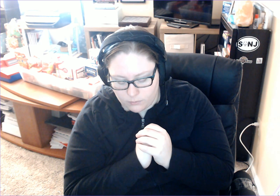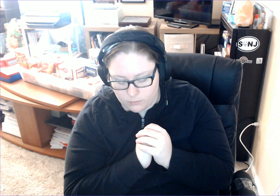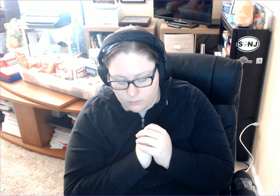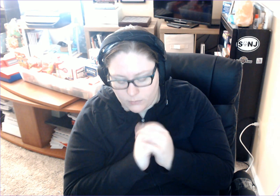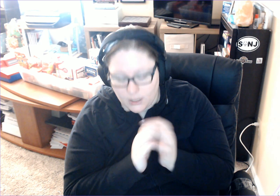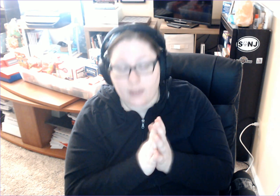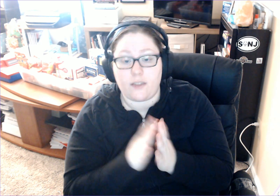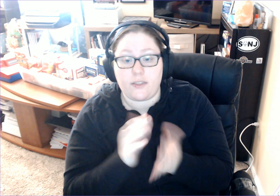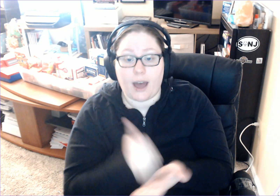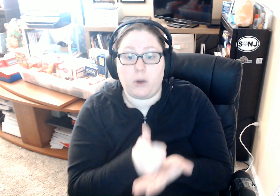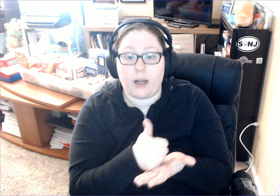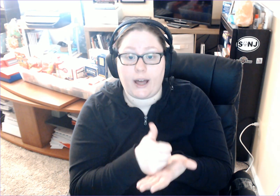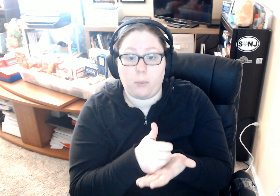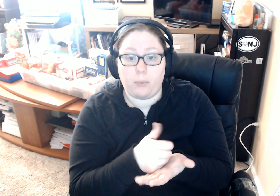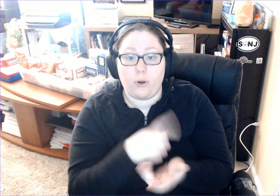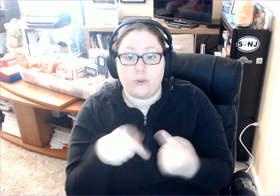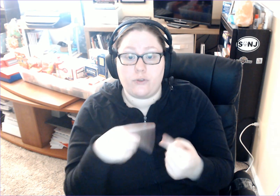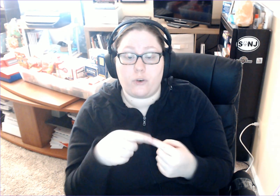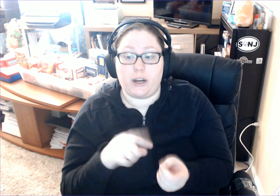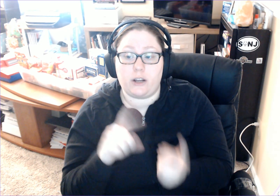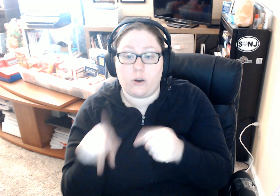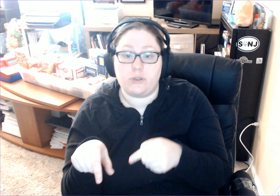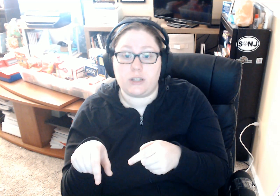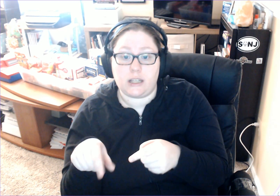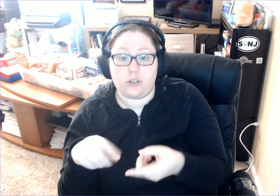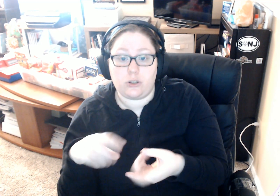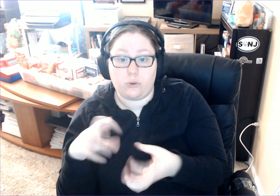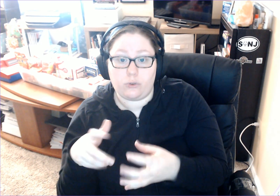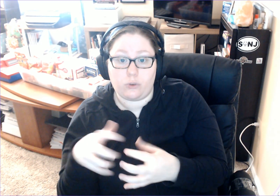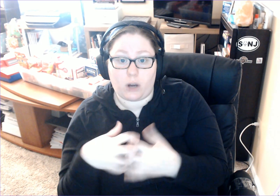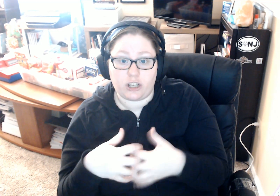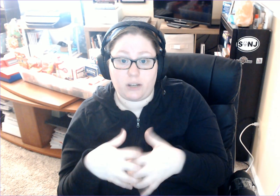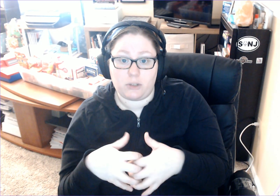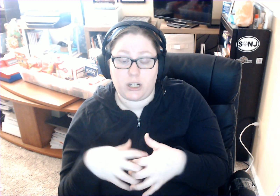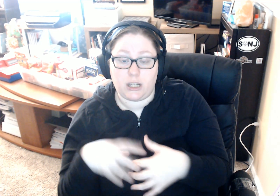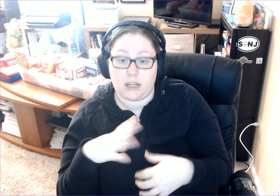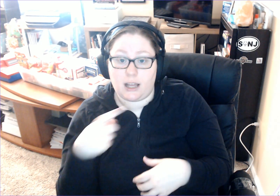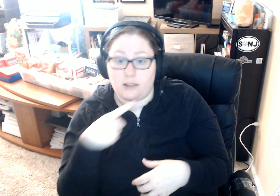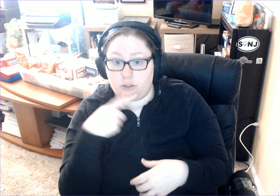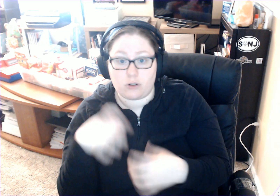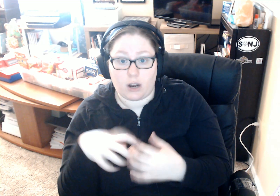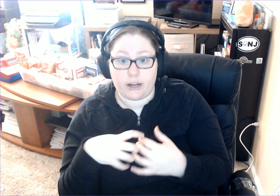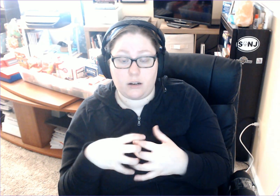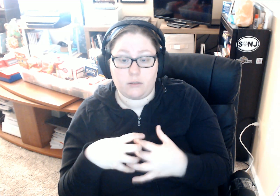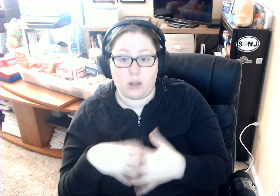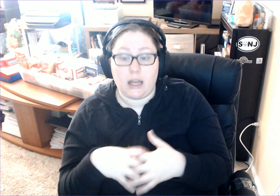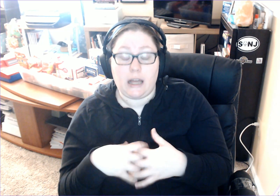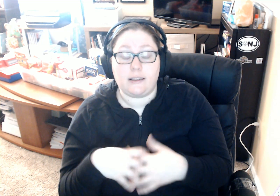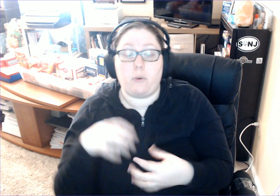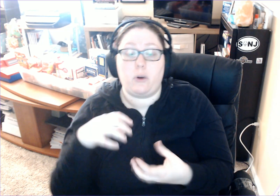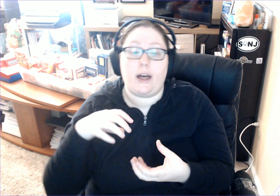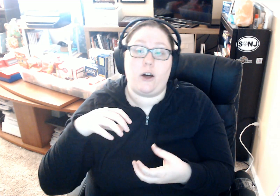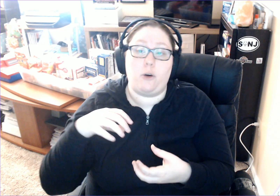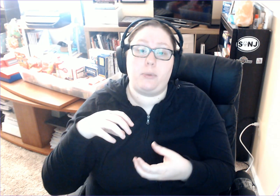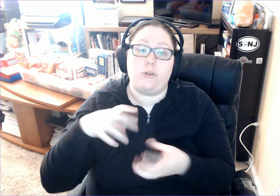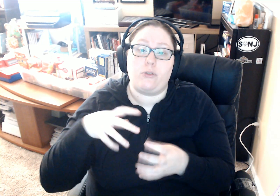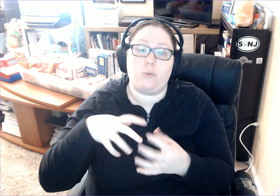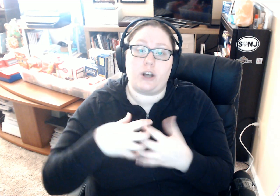and then that will help for when it goes into the washing machine and the dryer. That will help the washing